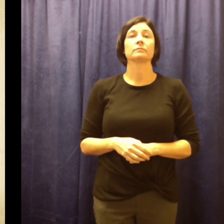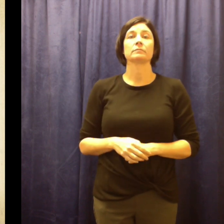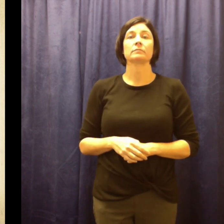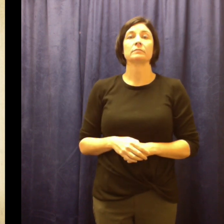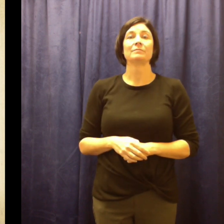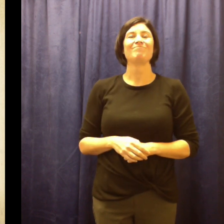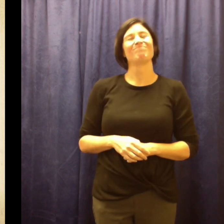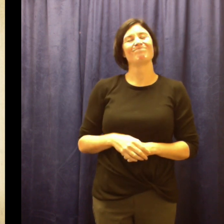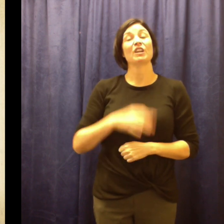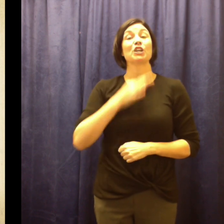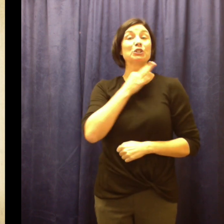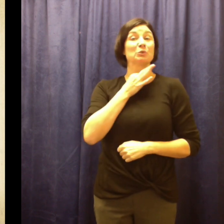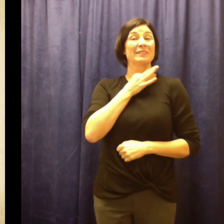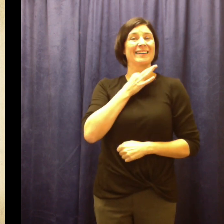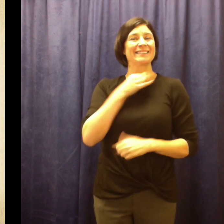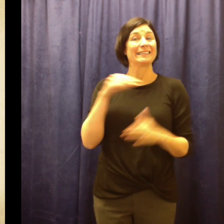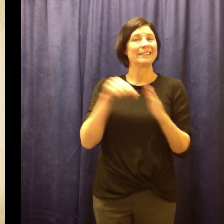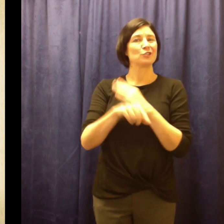Curiosity kills the cat.